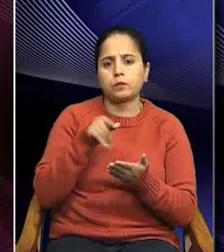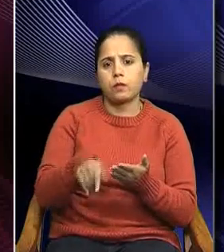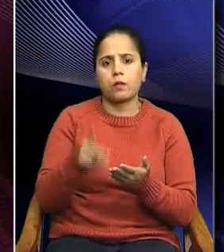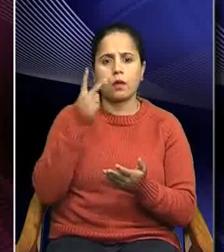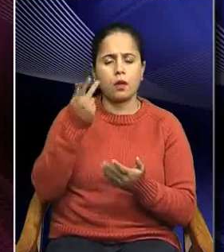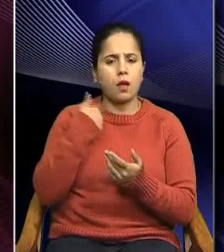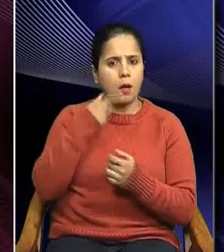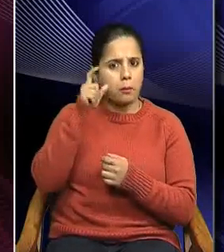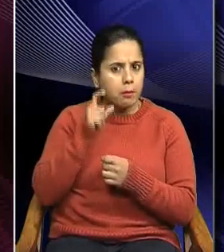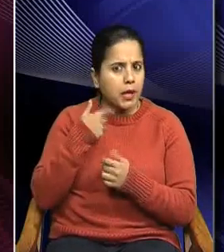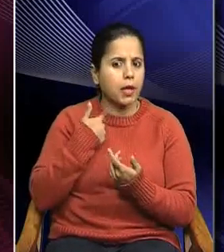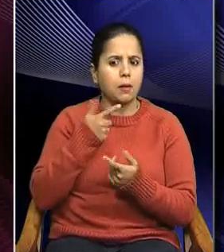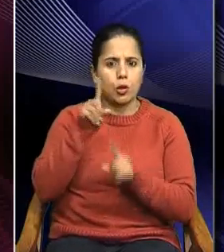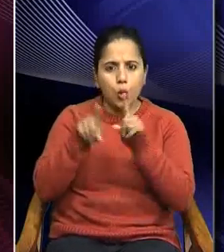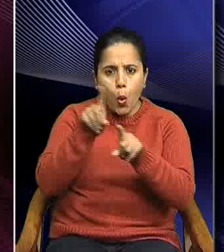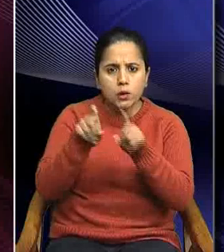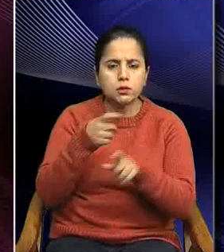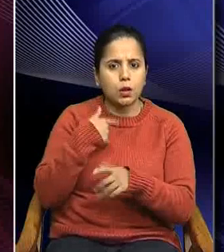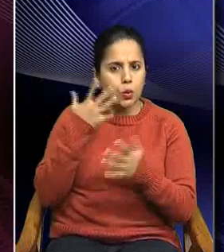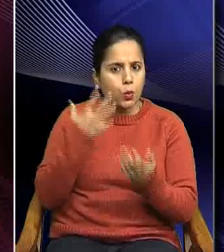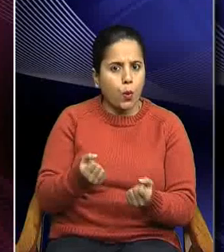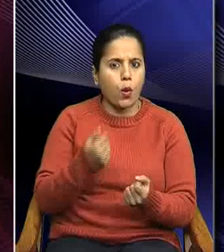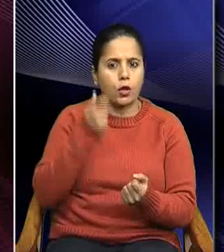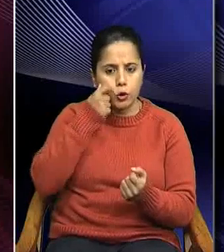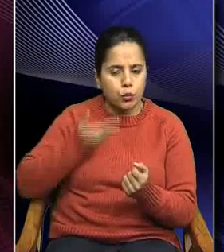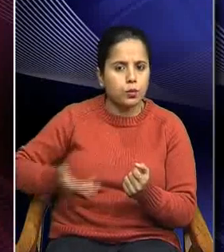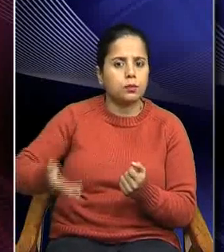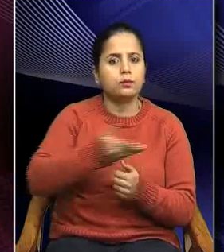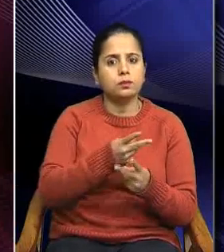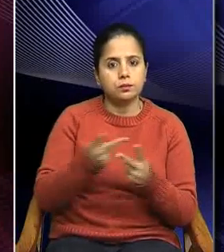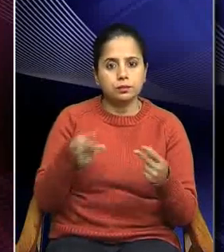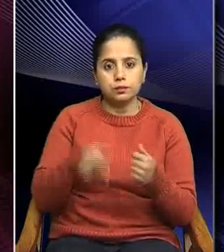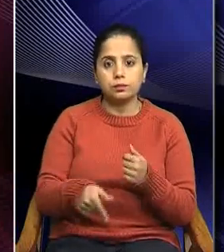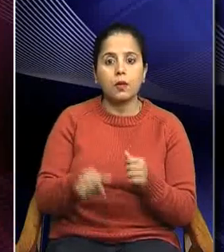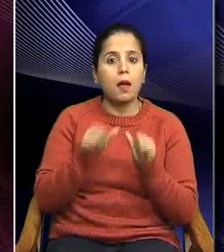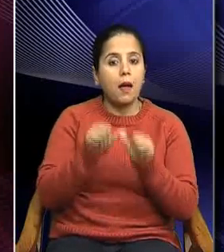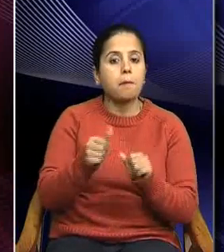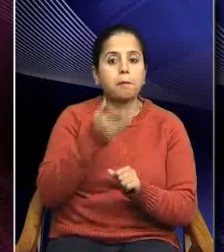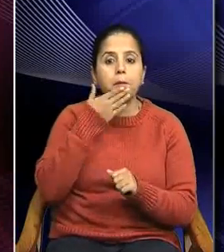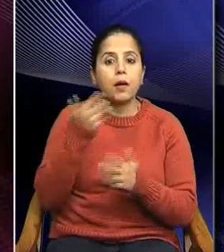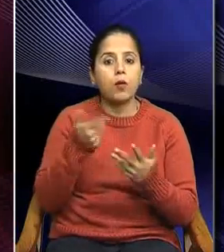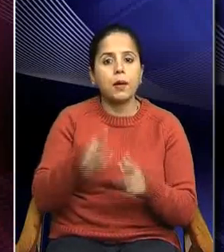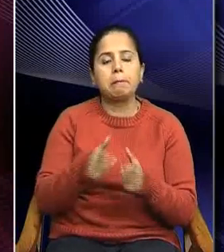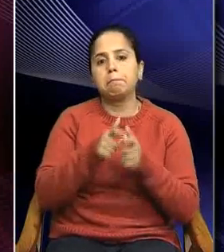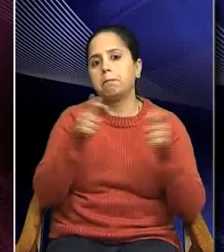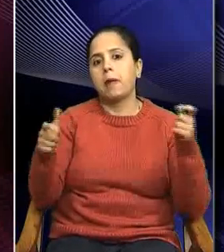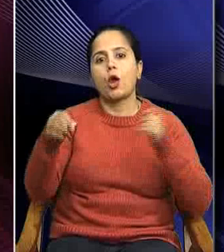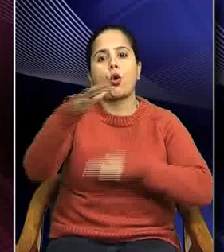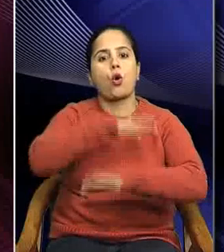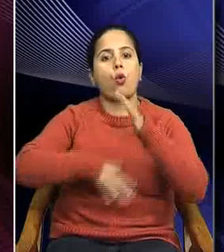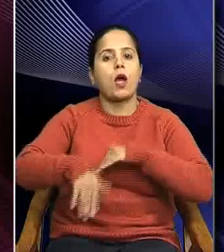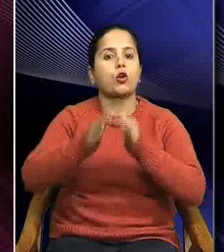inquisitive aspect of mankind is best answered by big organized